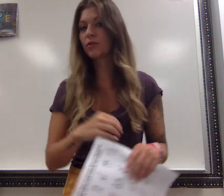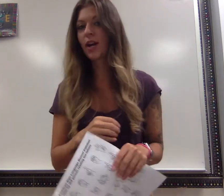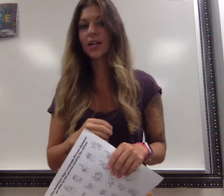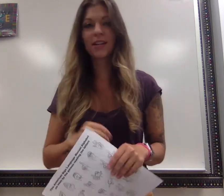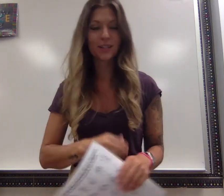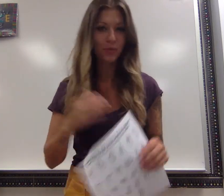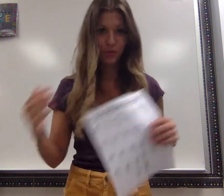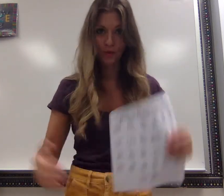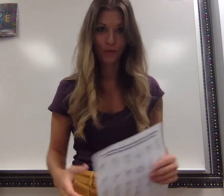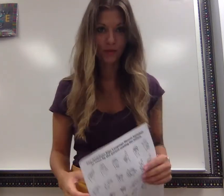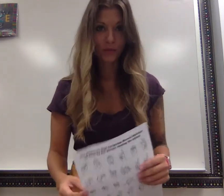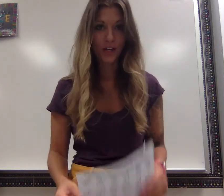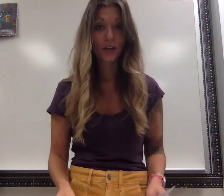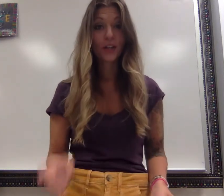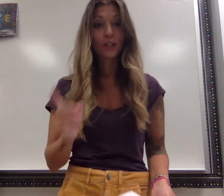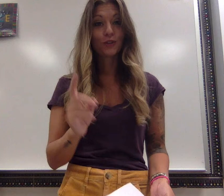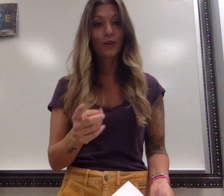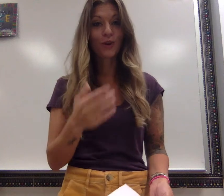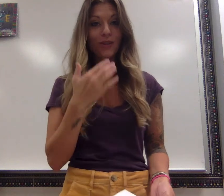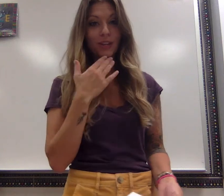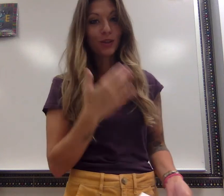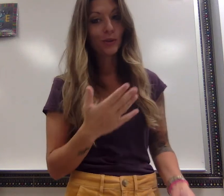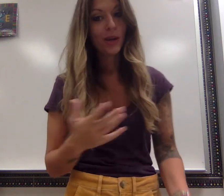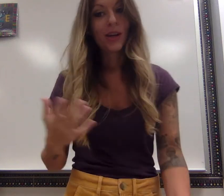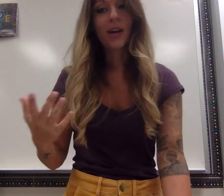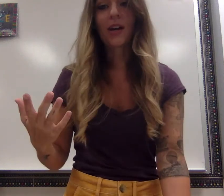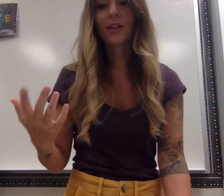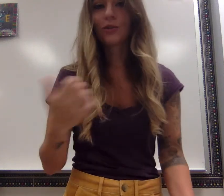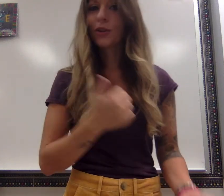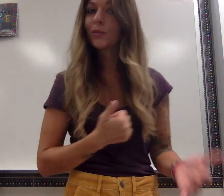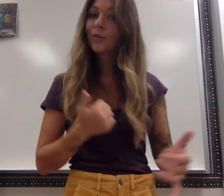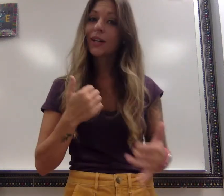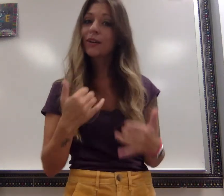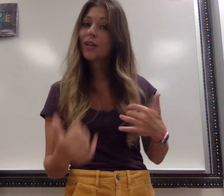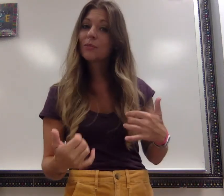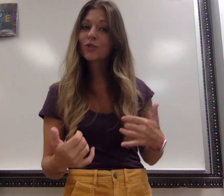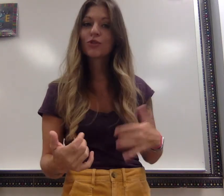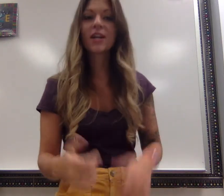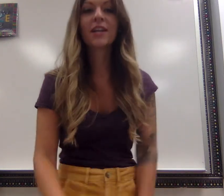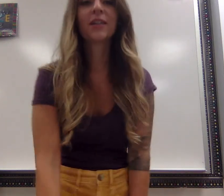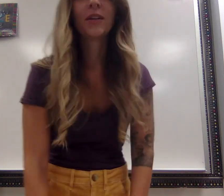recognize them, and then we can move on from there. So thank you. Sorry that we ran out of time yesterday.